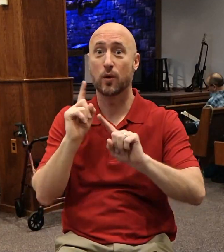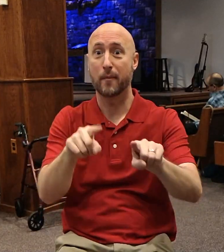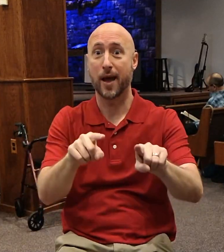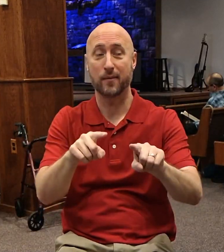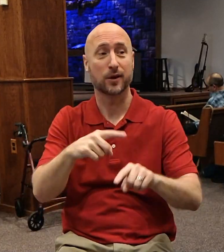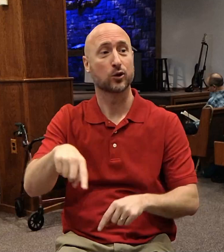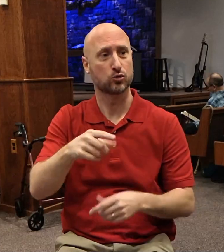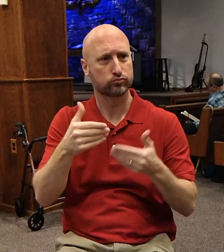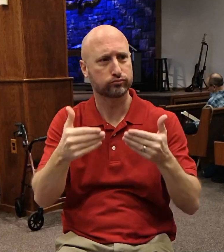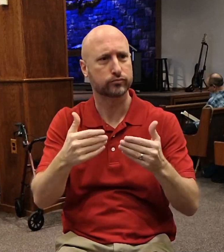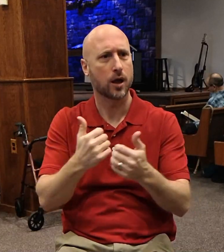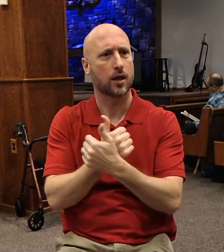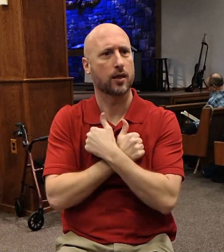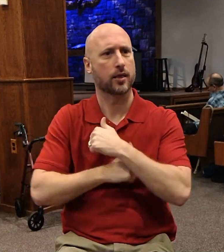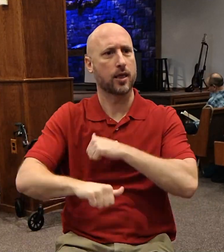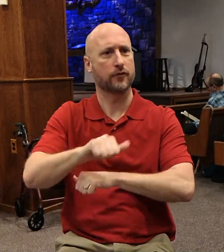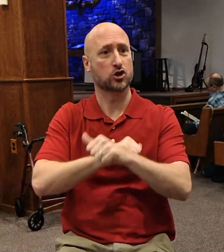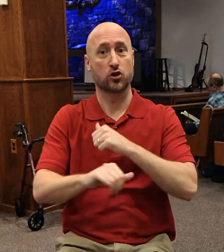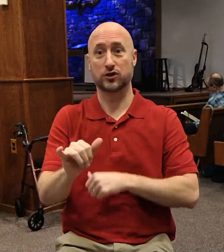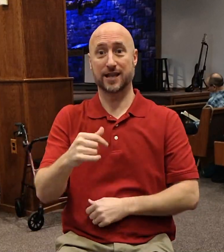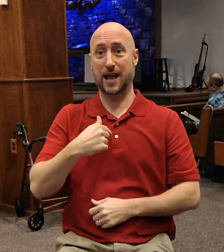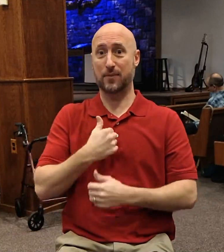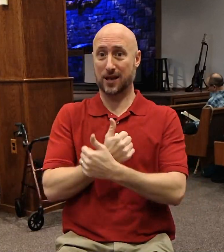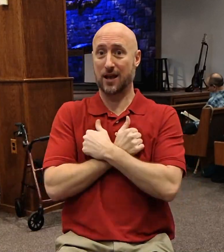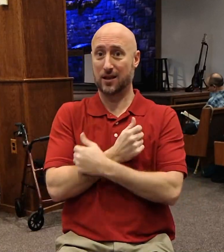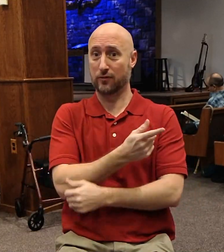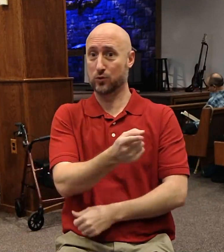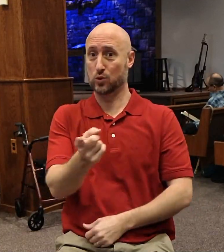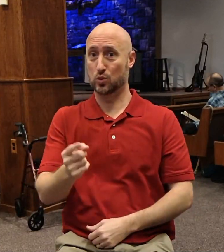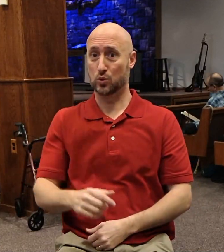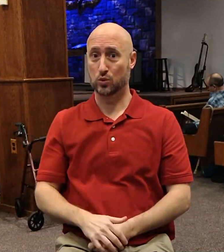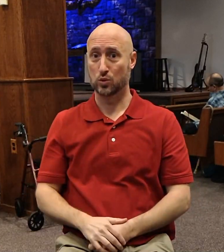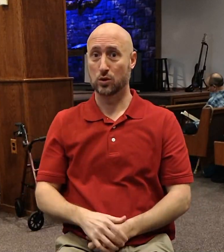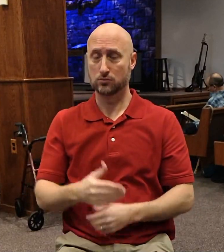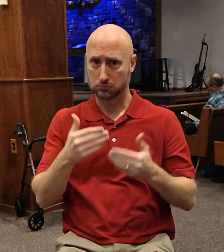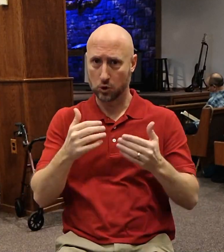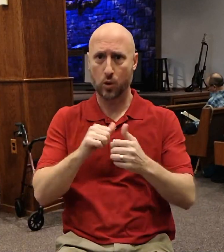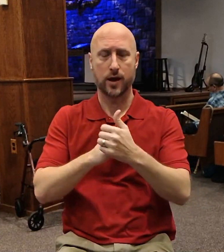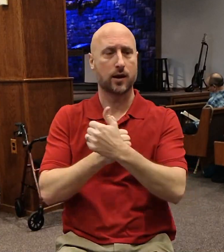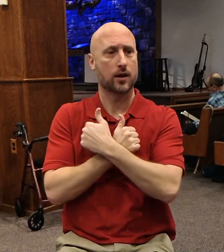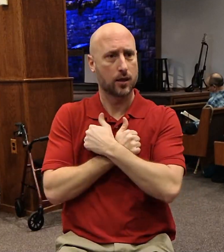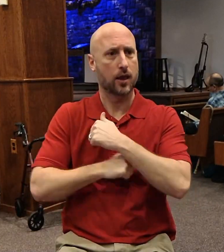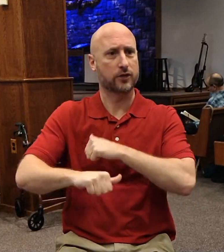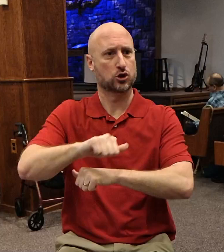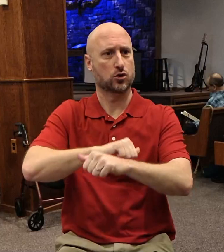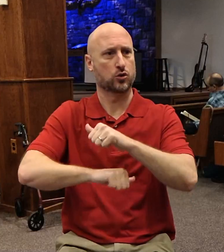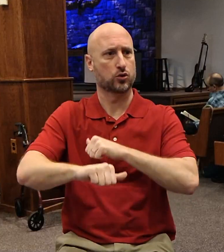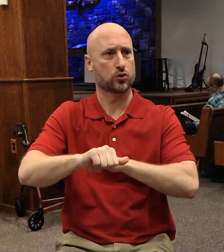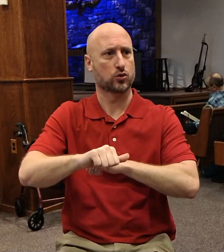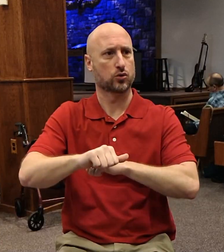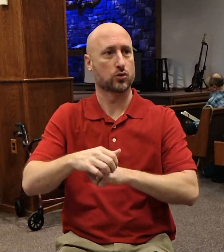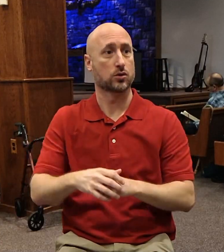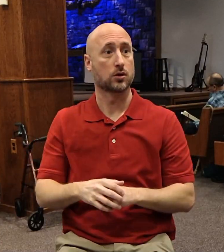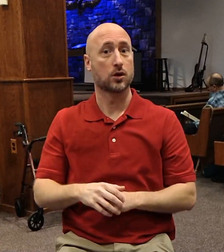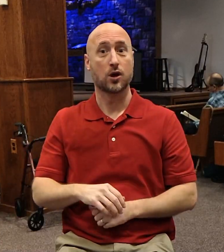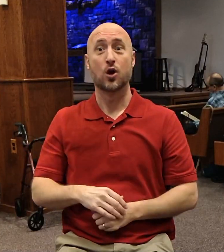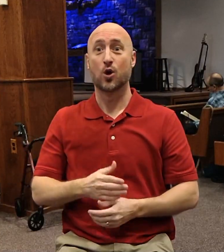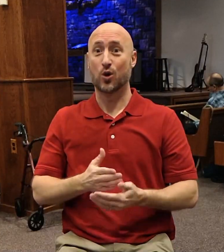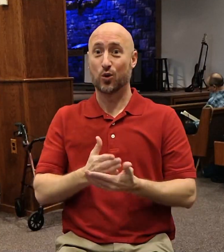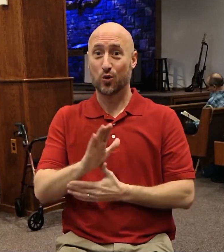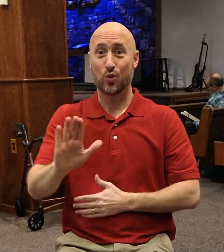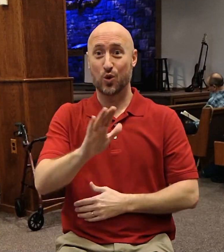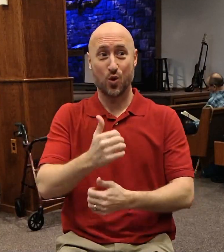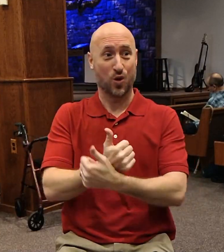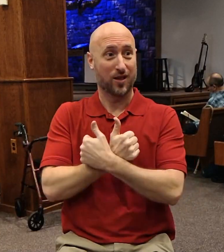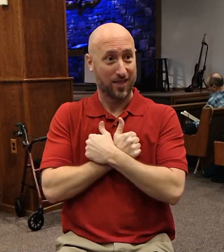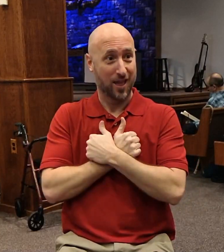as I have loved you, that you love one another. And by this shall all men